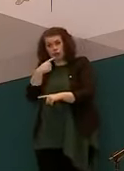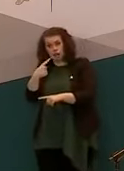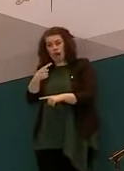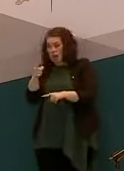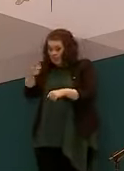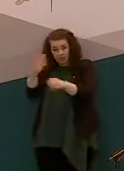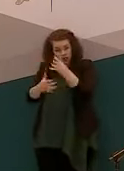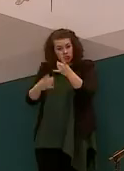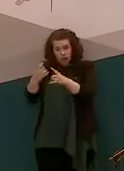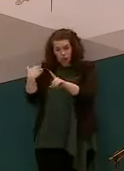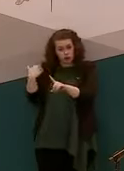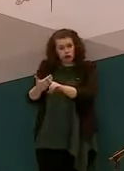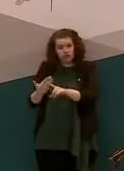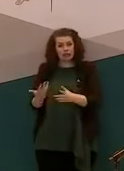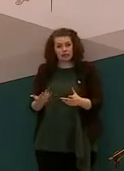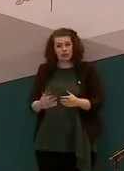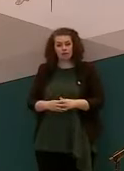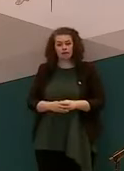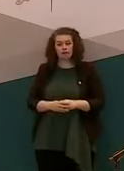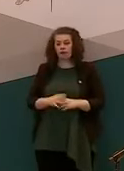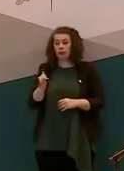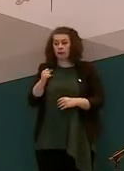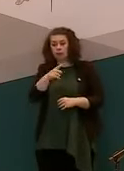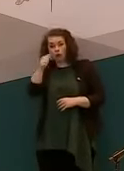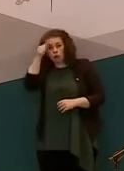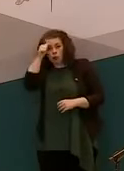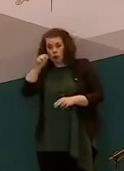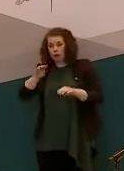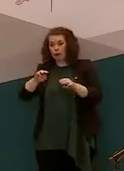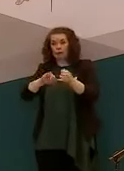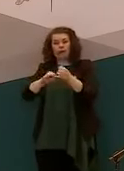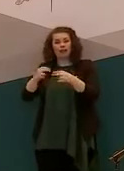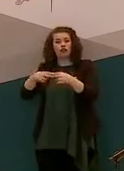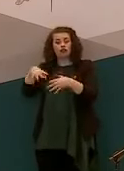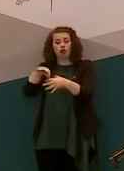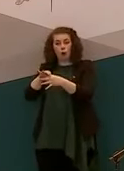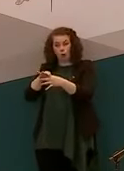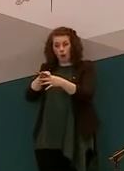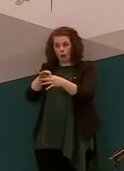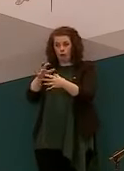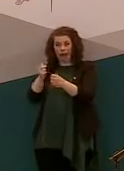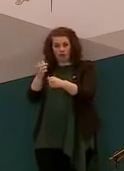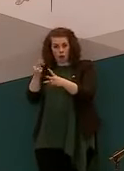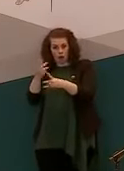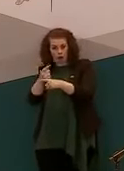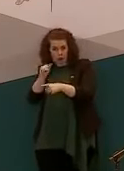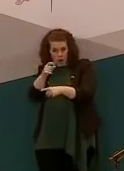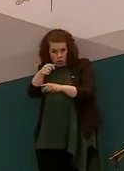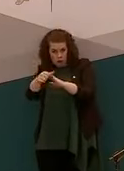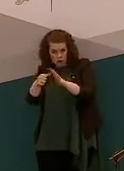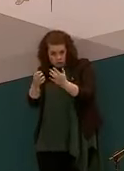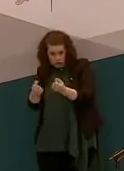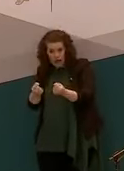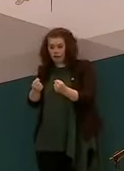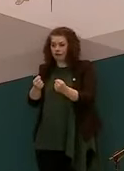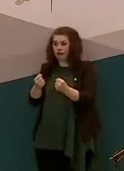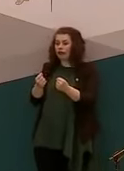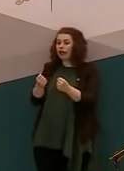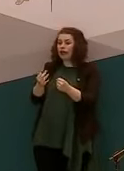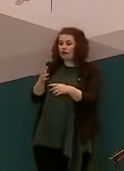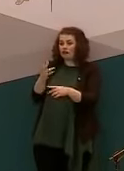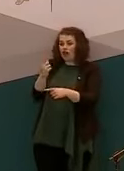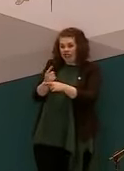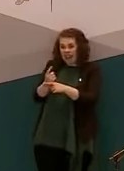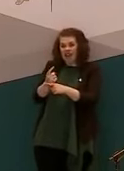anyone who's had experience of parents or other people in nursing home settings, we know that what we prefer to do is provide care on site in their